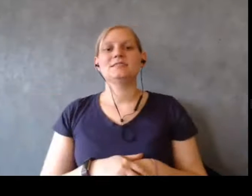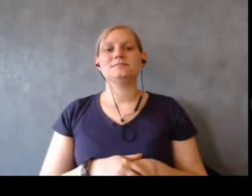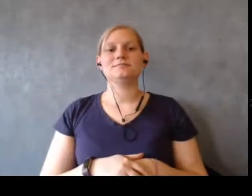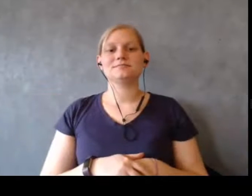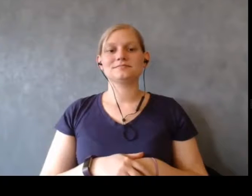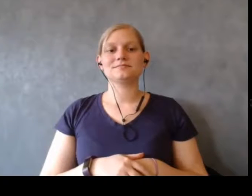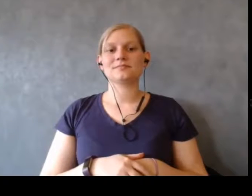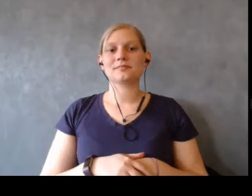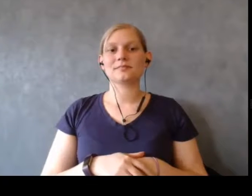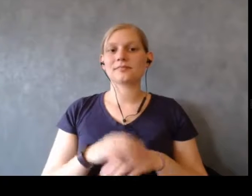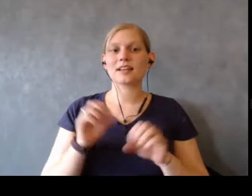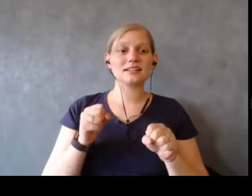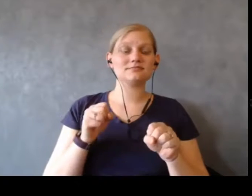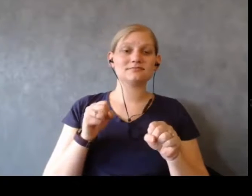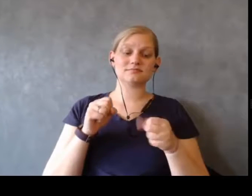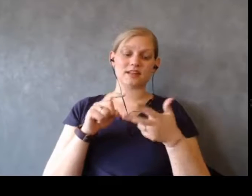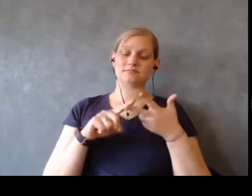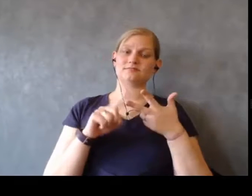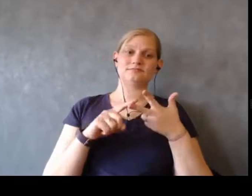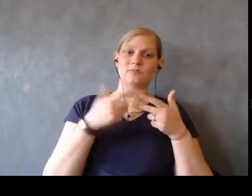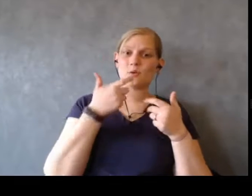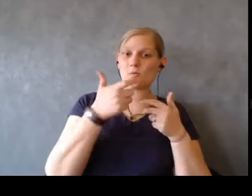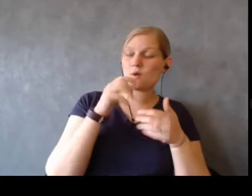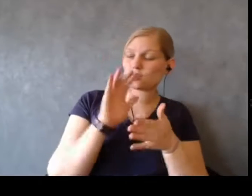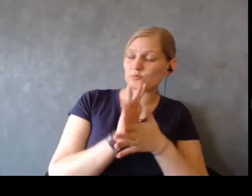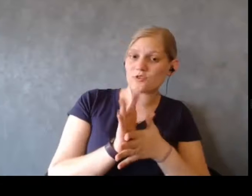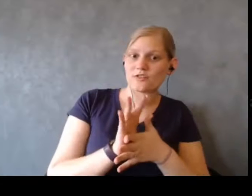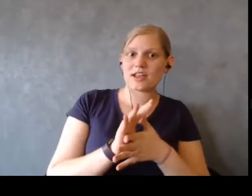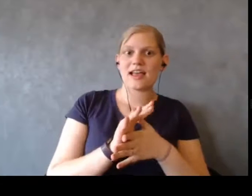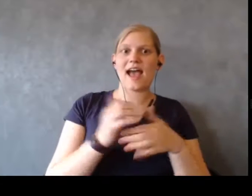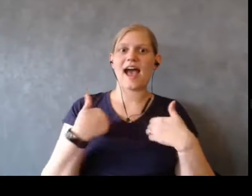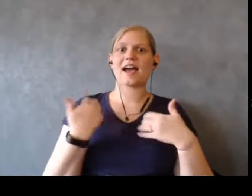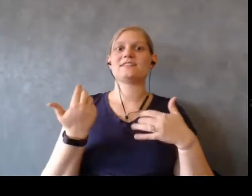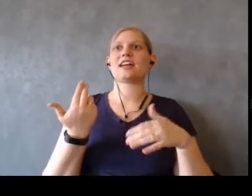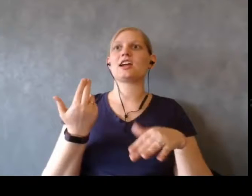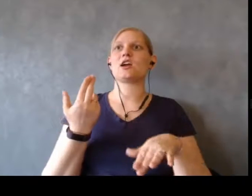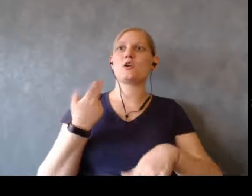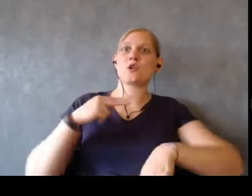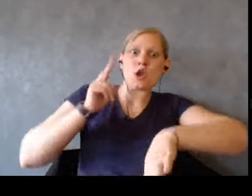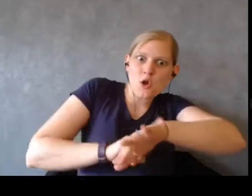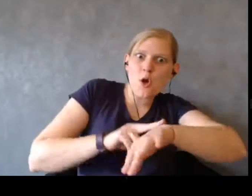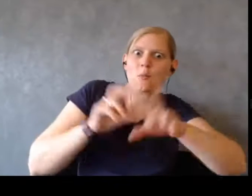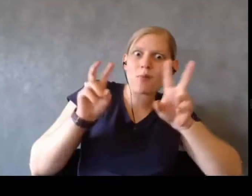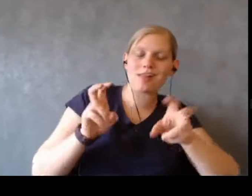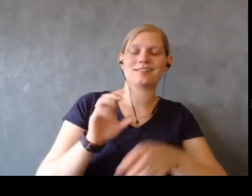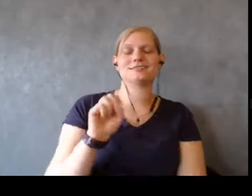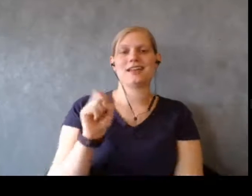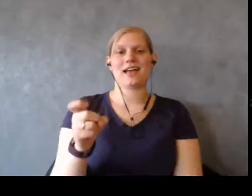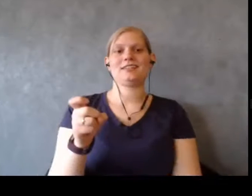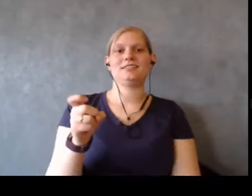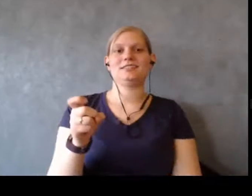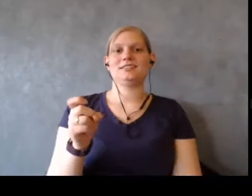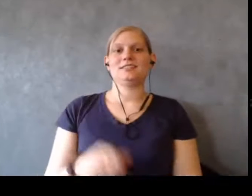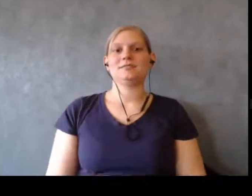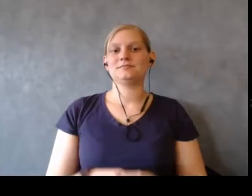You can watch a movie that shows realistic views of sex, nuanced views of sex, documentaries like Orgasm Inc.